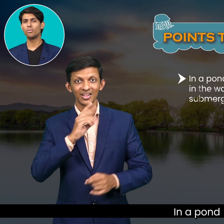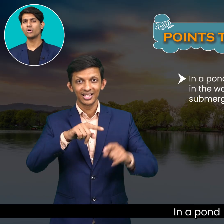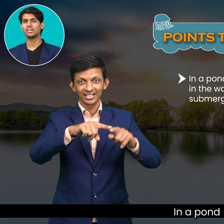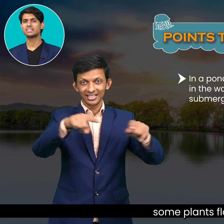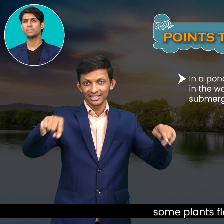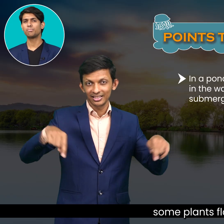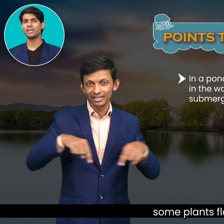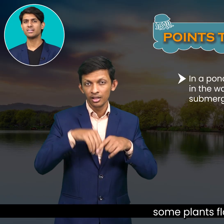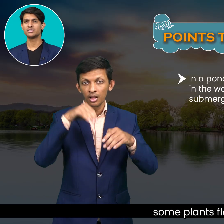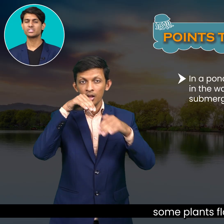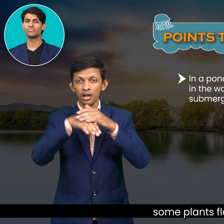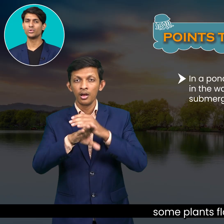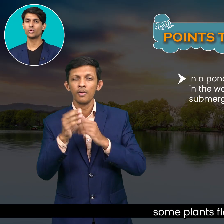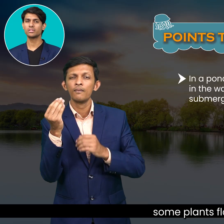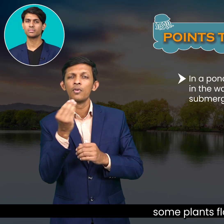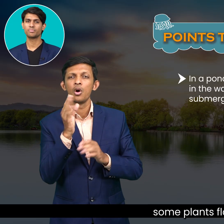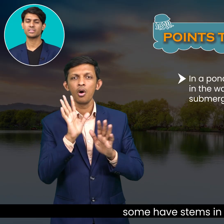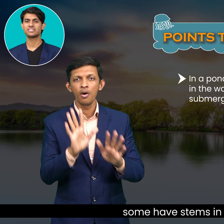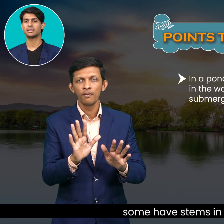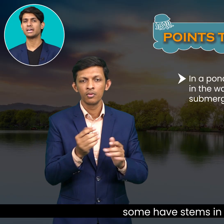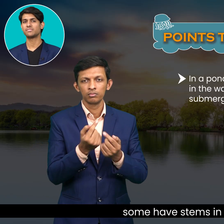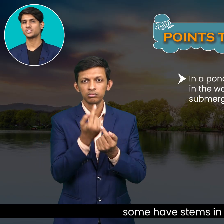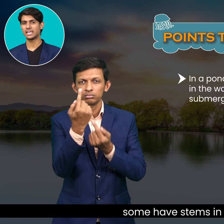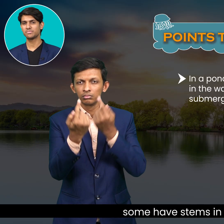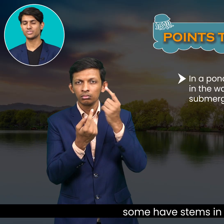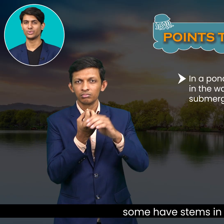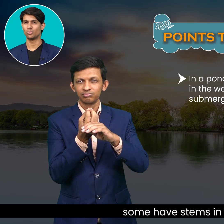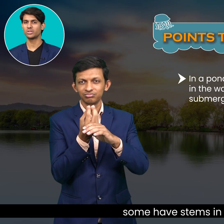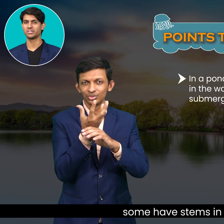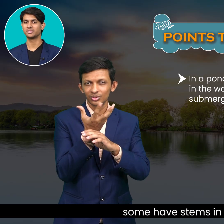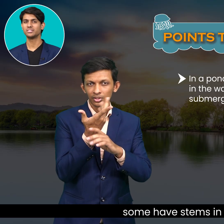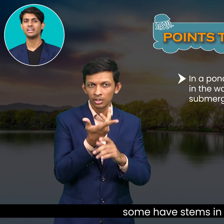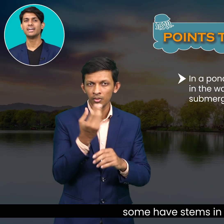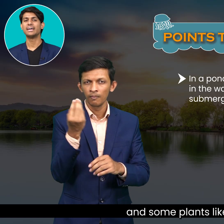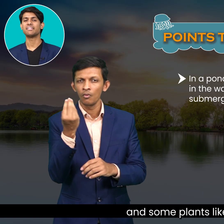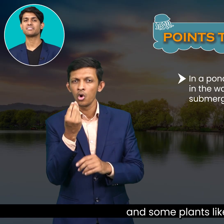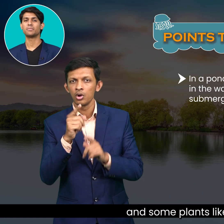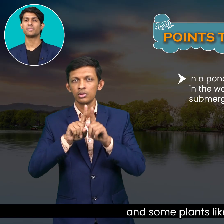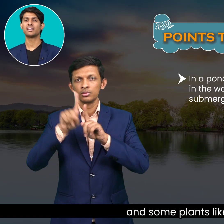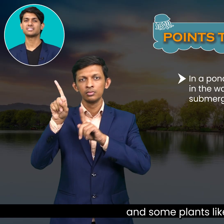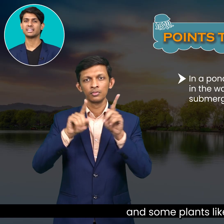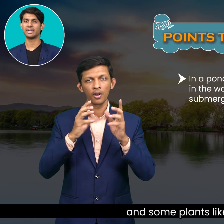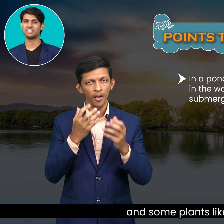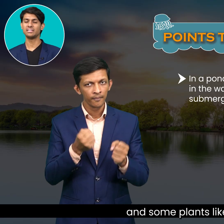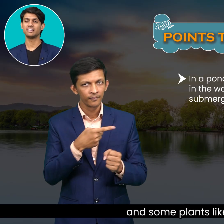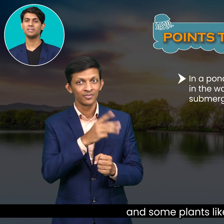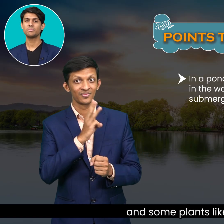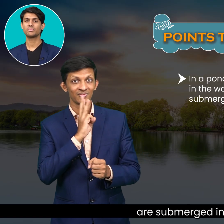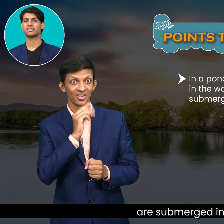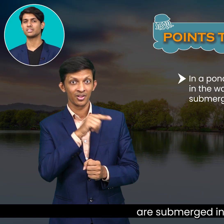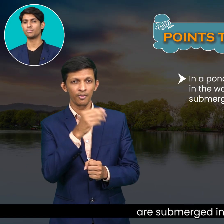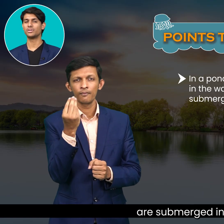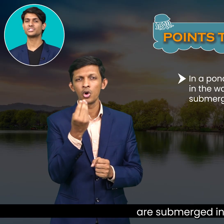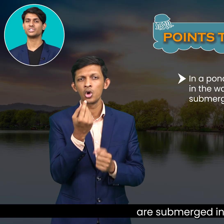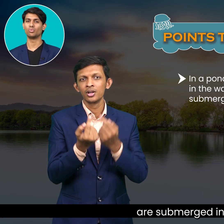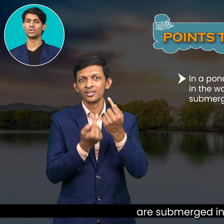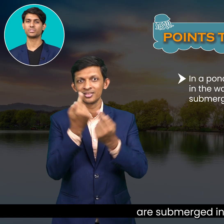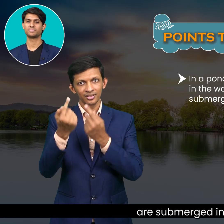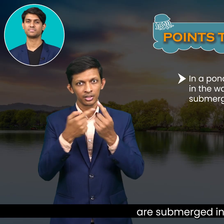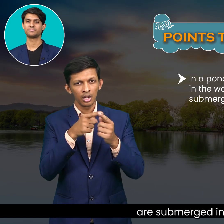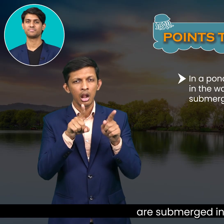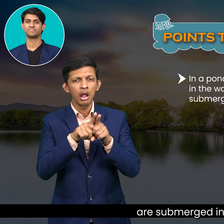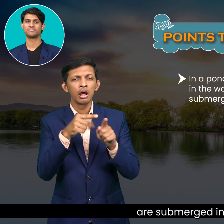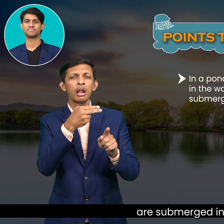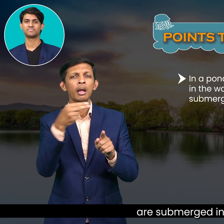In a pond, some plants float, some have stems in the water, and some plants like hydrilla are submerged in